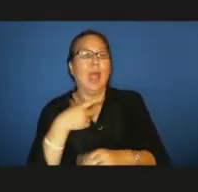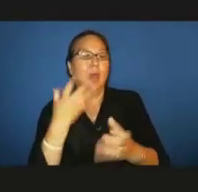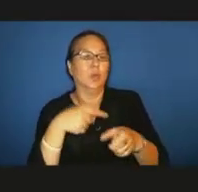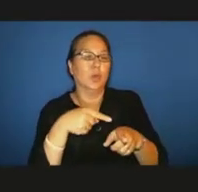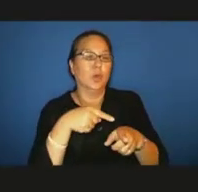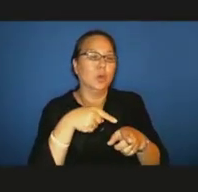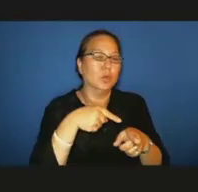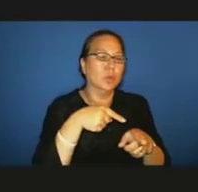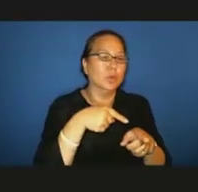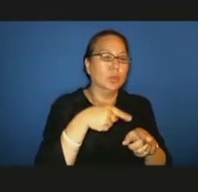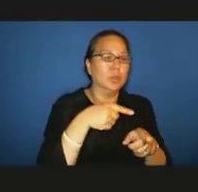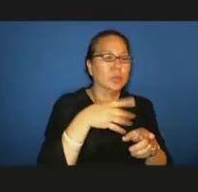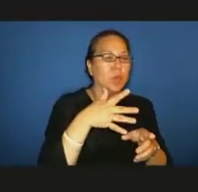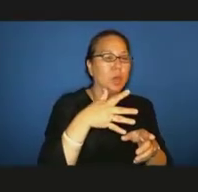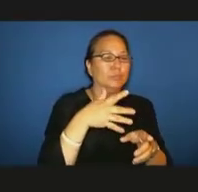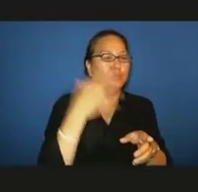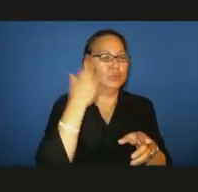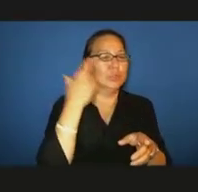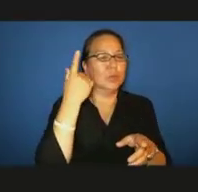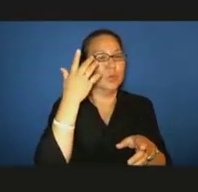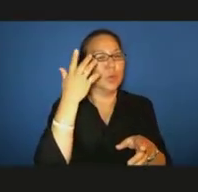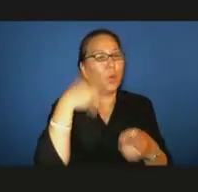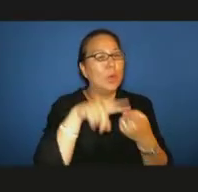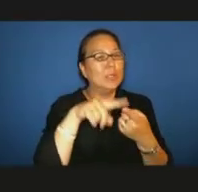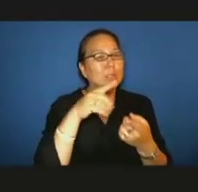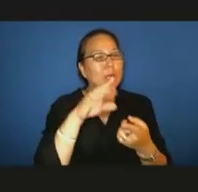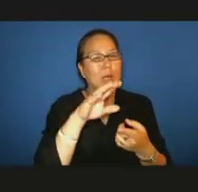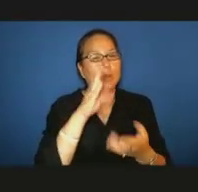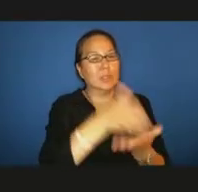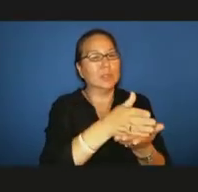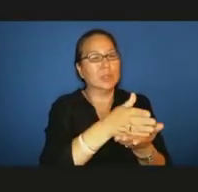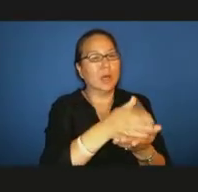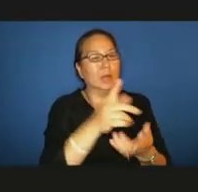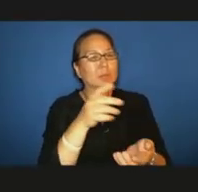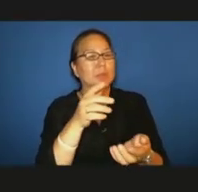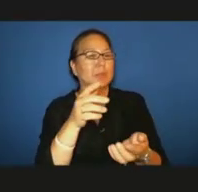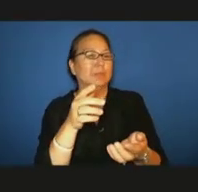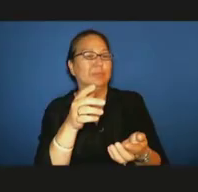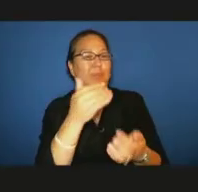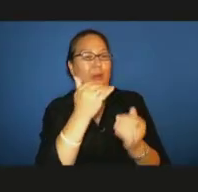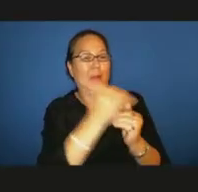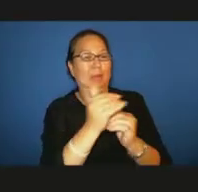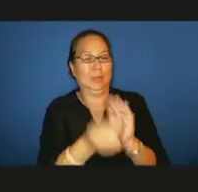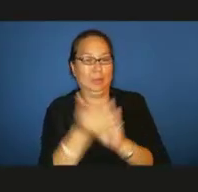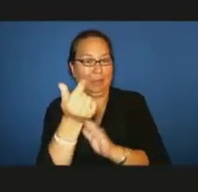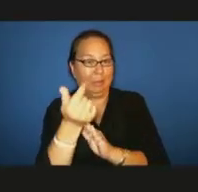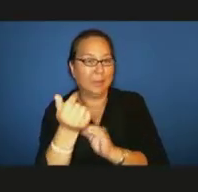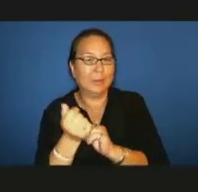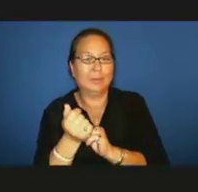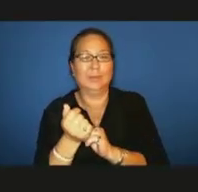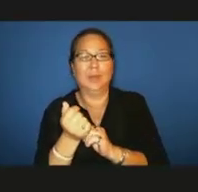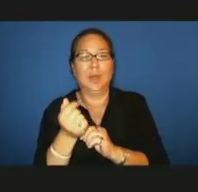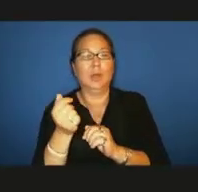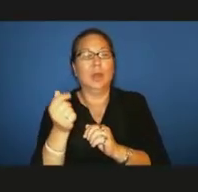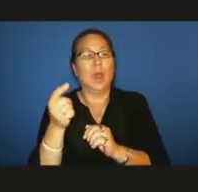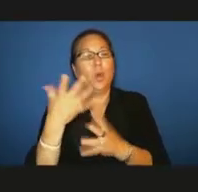and student well-being. These measures would help families understand the rationale behind the changes, reduce misperceptions, strengthen the